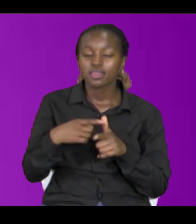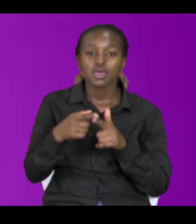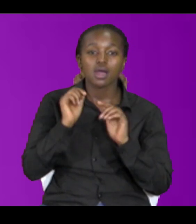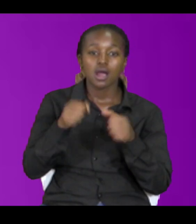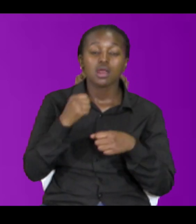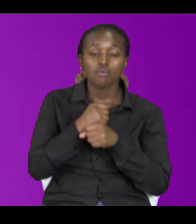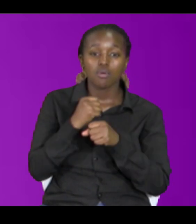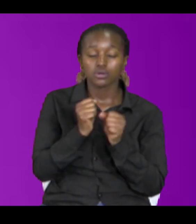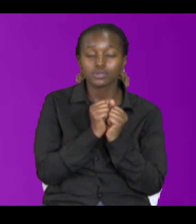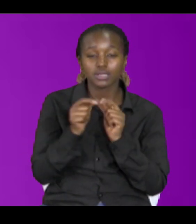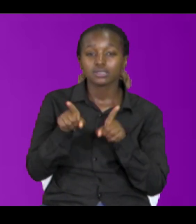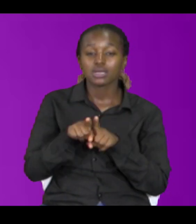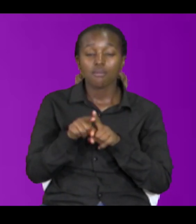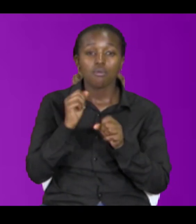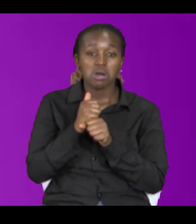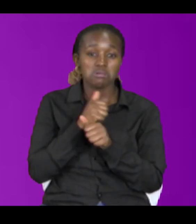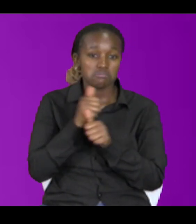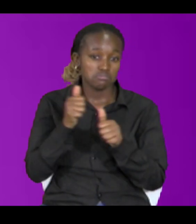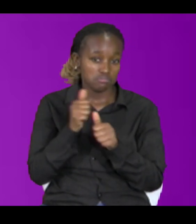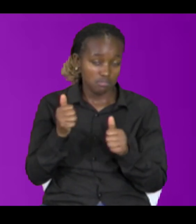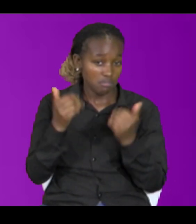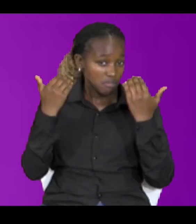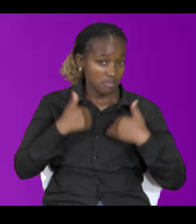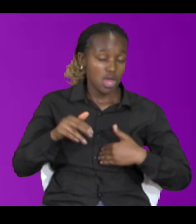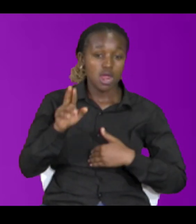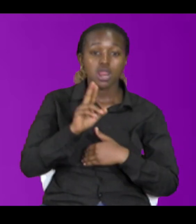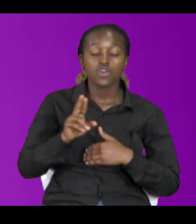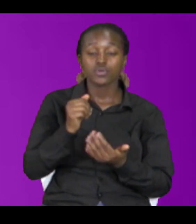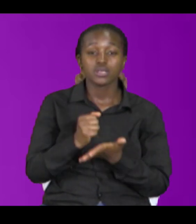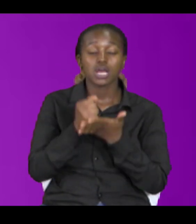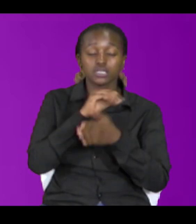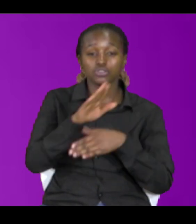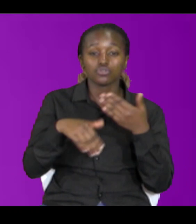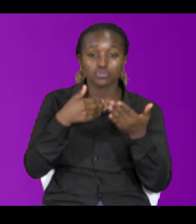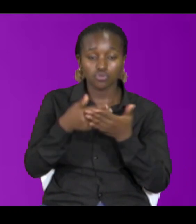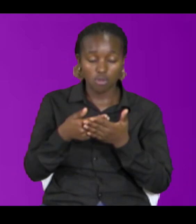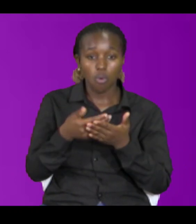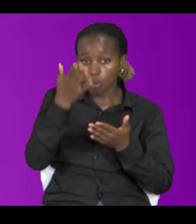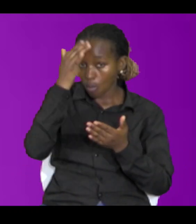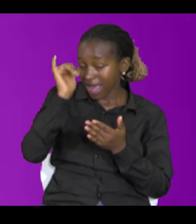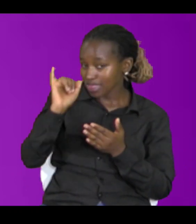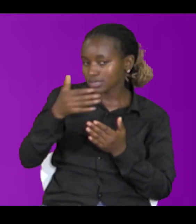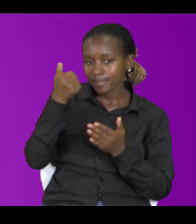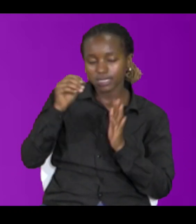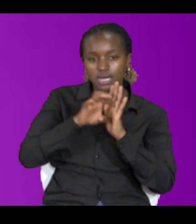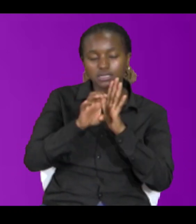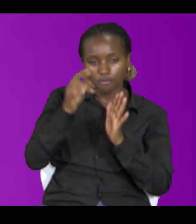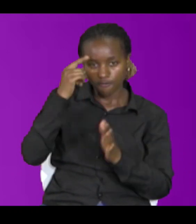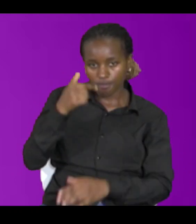Allow me to continue using Assistol as my example. Uh, let's